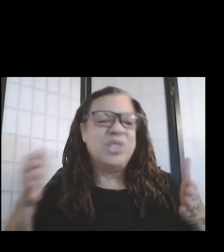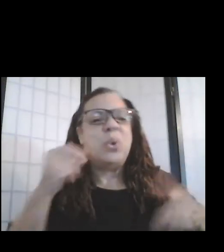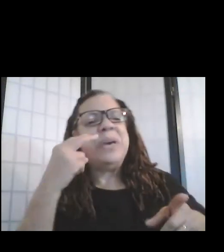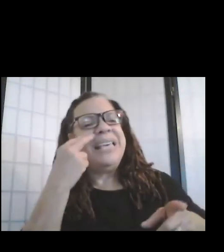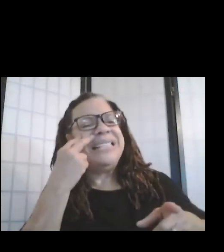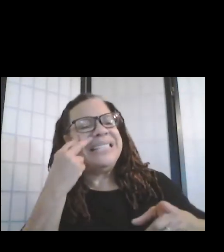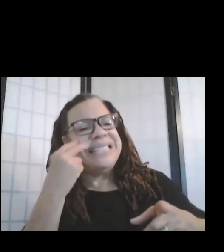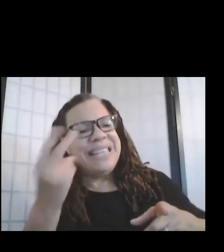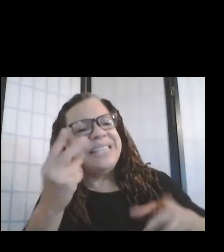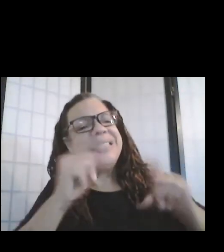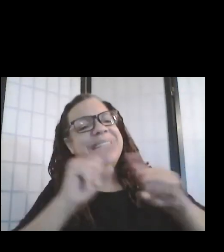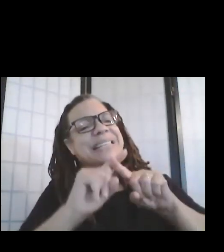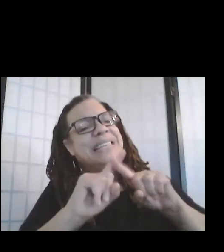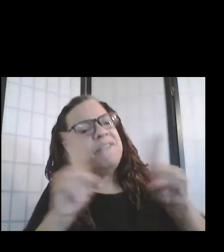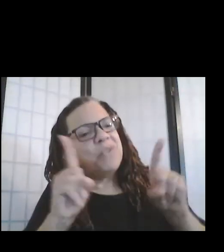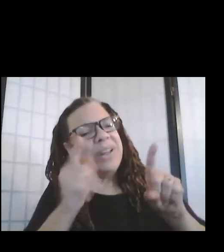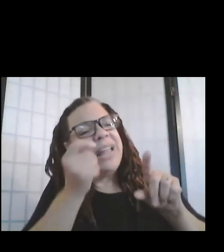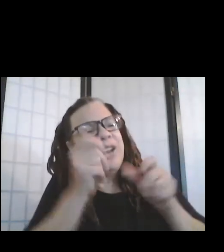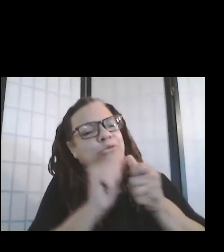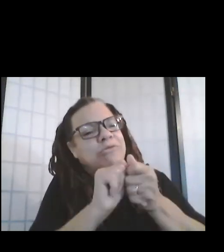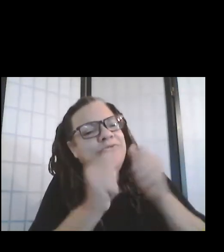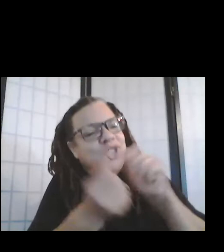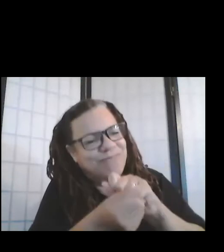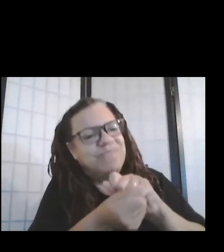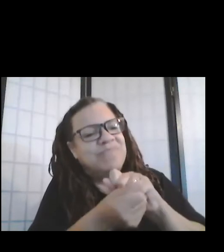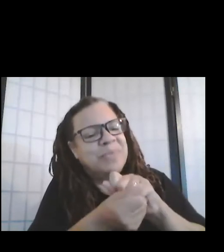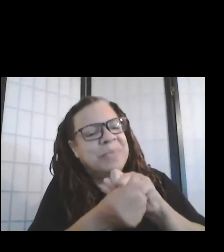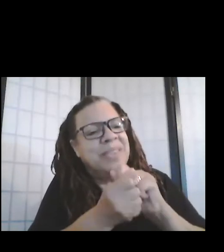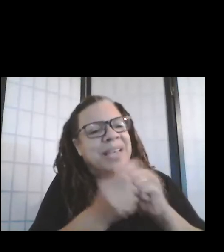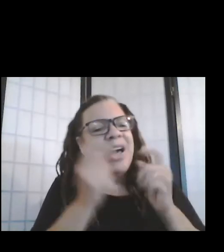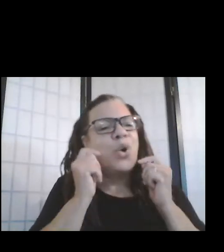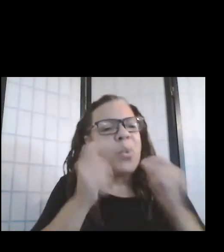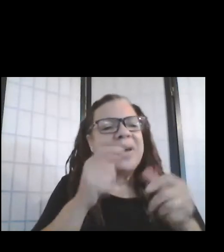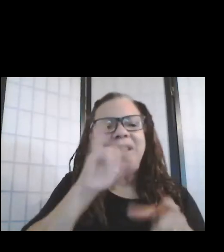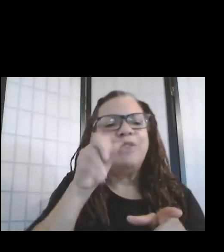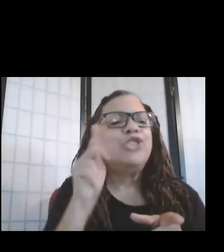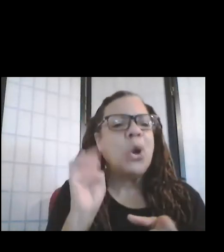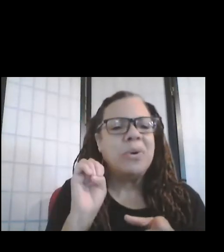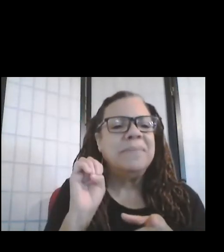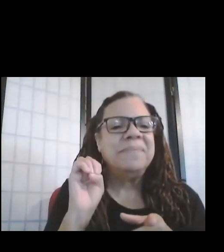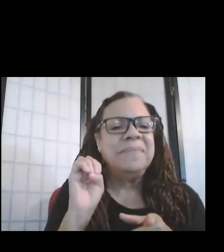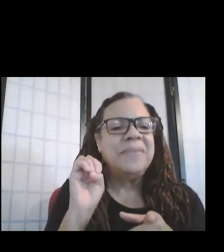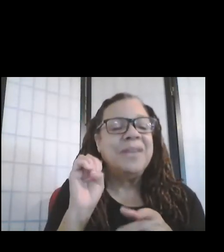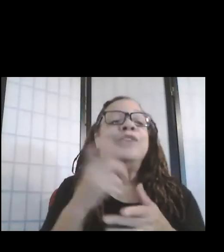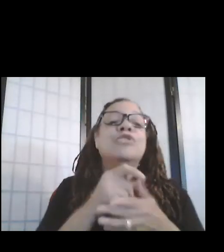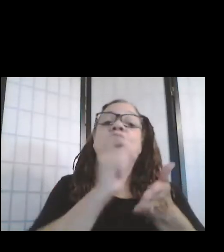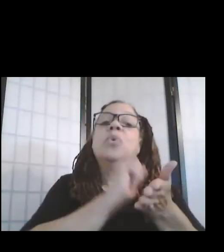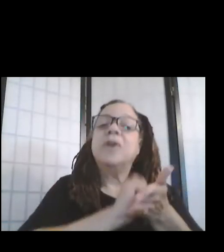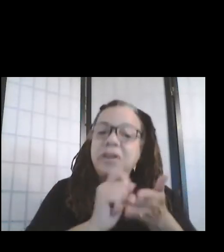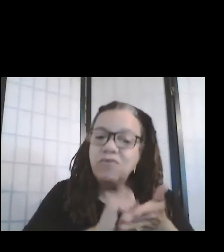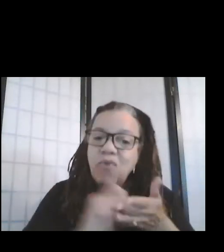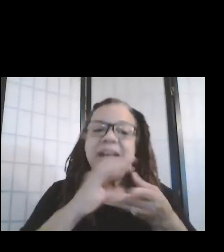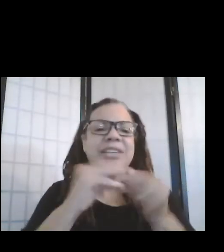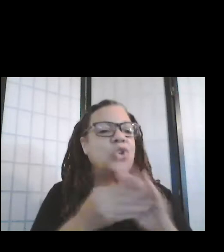sees the little thing and gives it a little quarter turn and comes up with a quick little joke like that. And so in writing stories, it's much